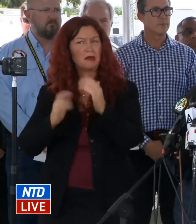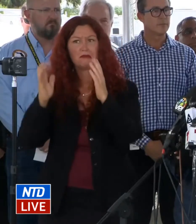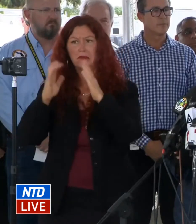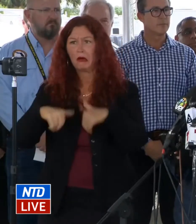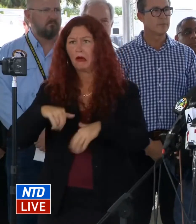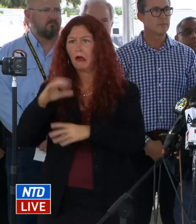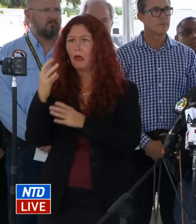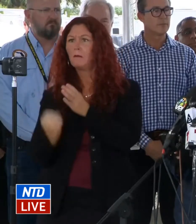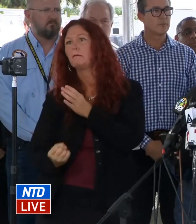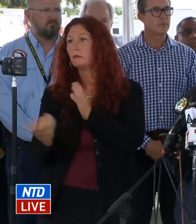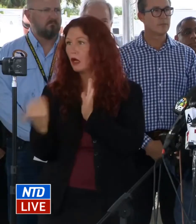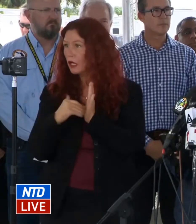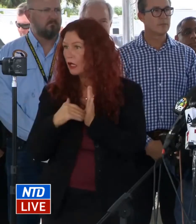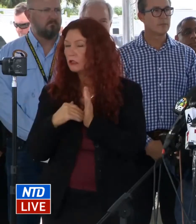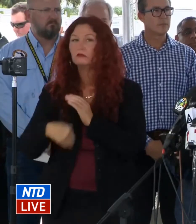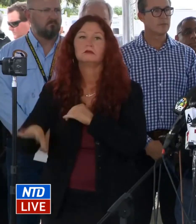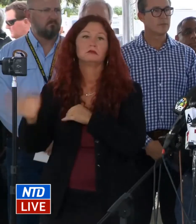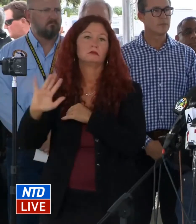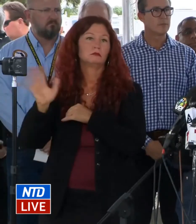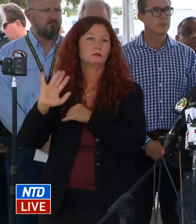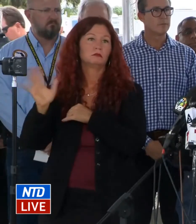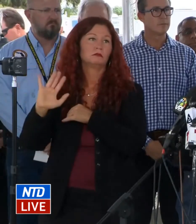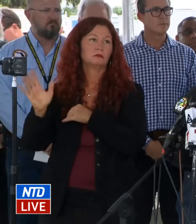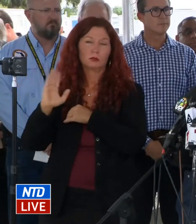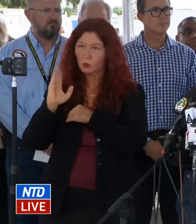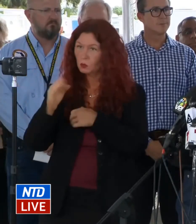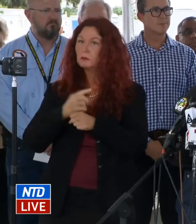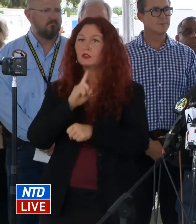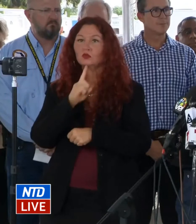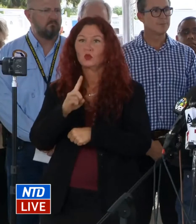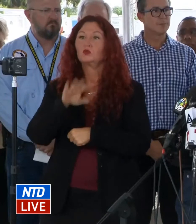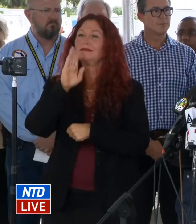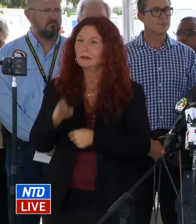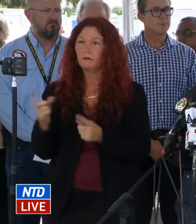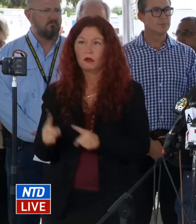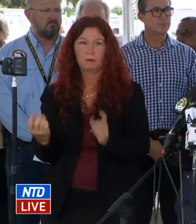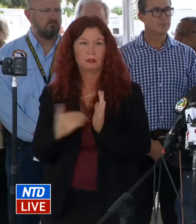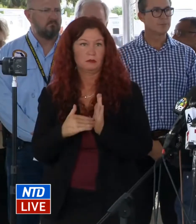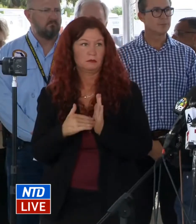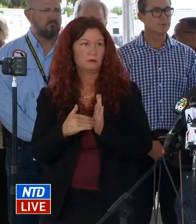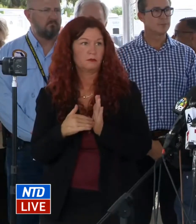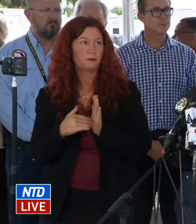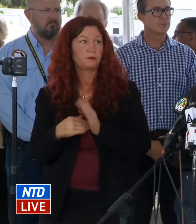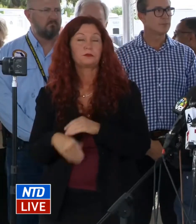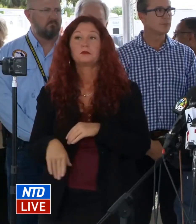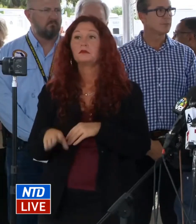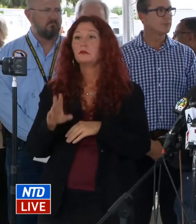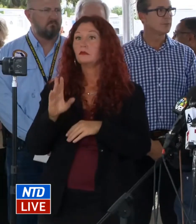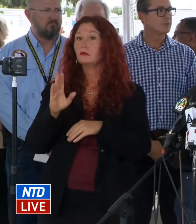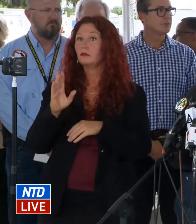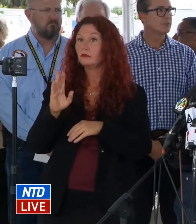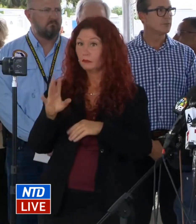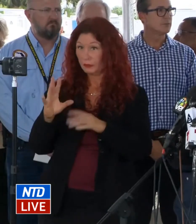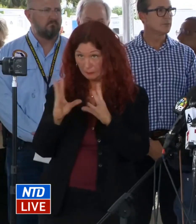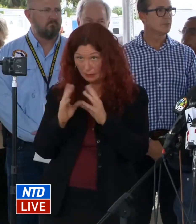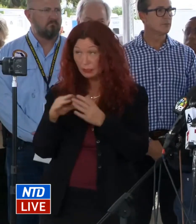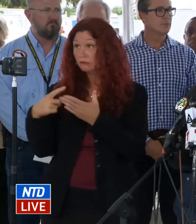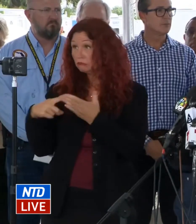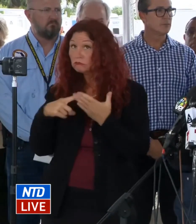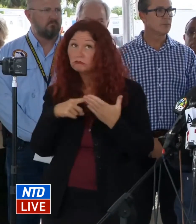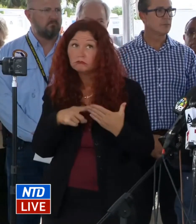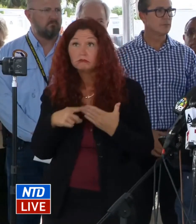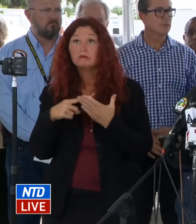ever happen again. And I will be meeting with these experts in the very near future, and I will be planning to look for